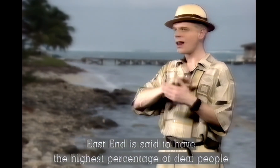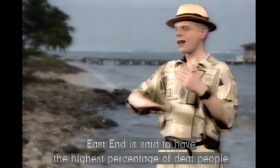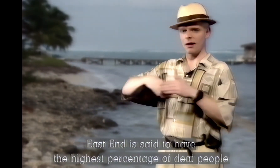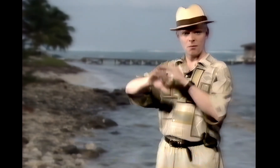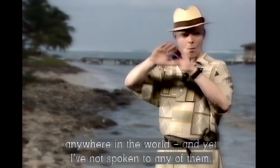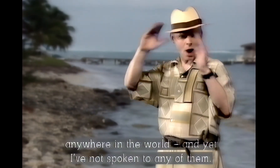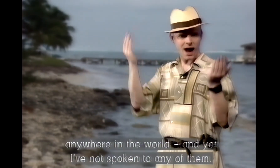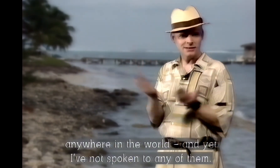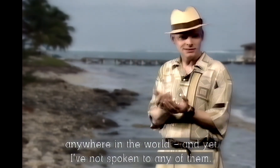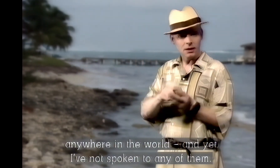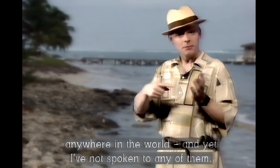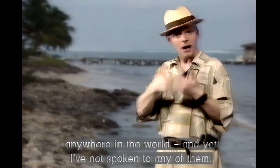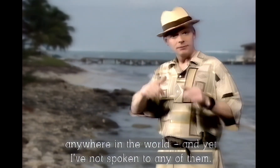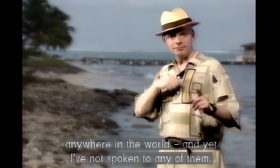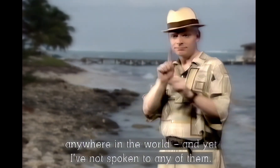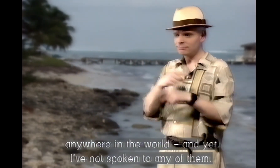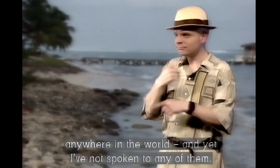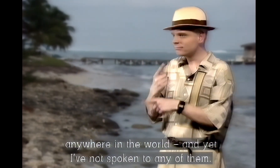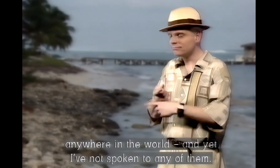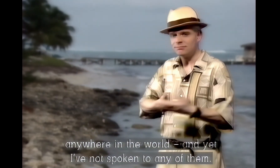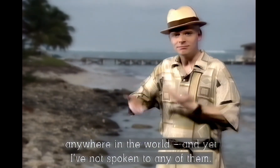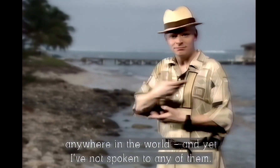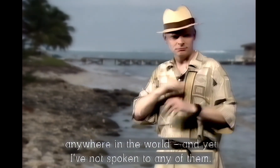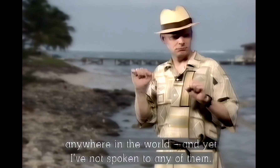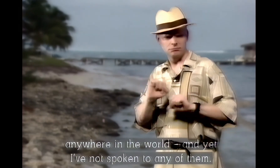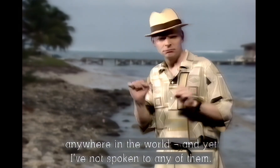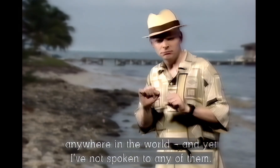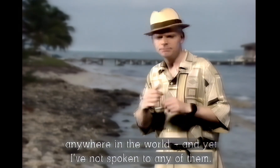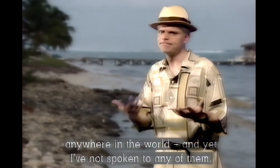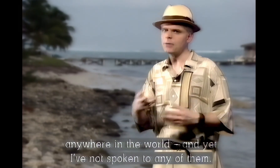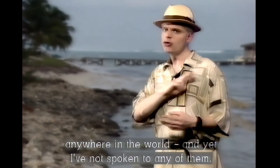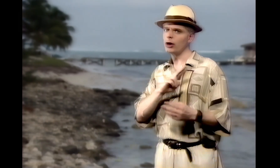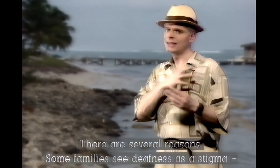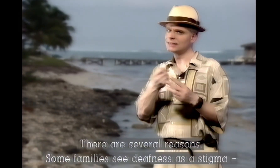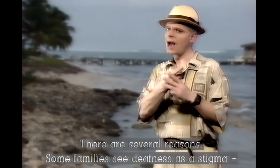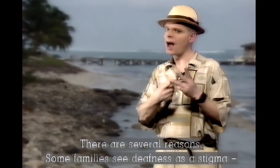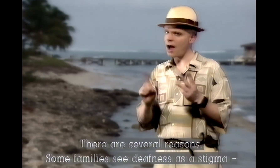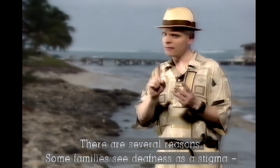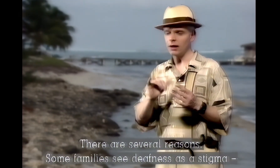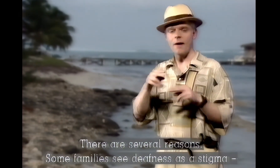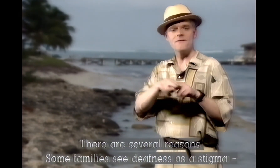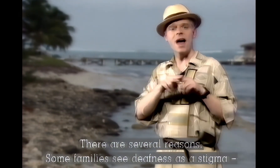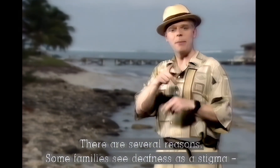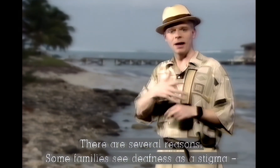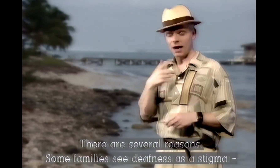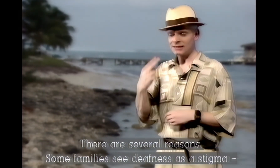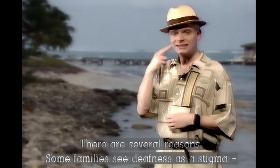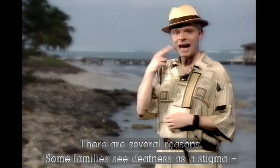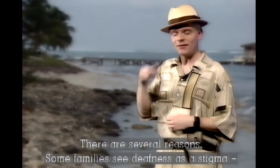the world, and yet I've not spoken to any of them. There are several reasons. Some families do see the